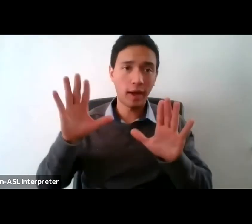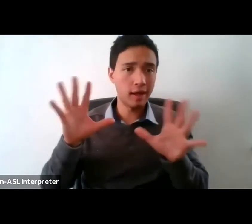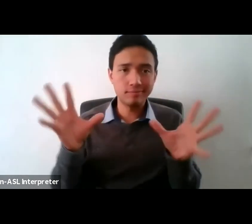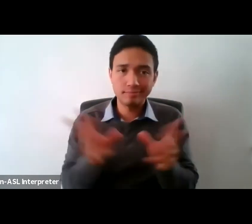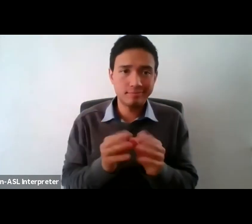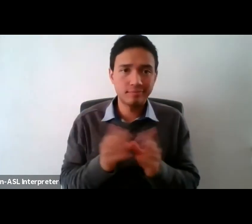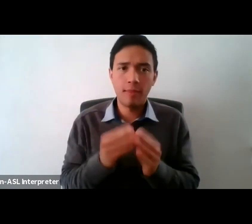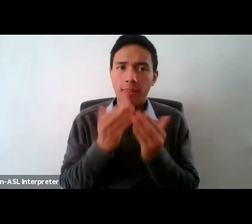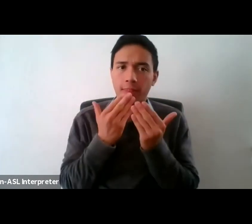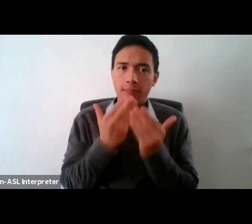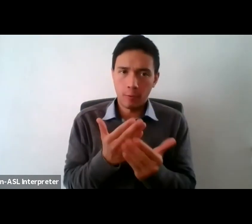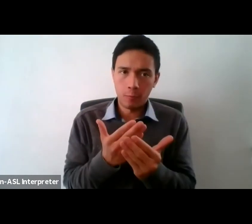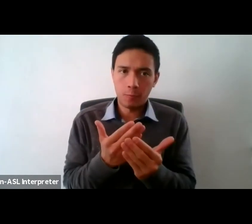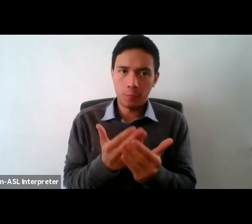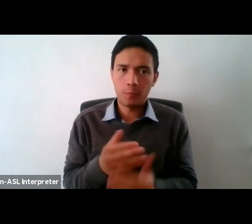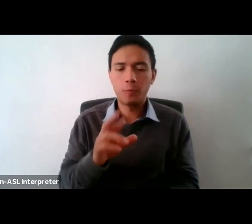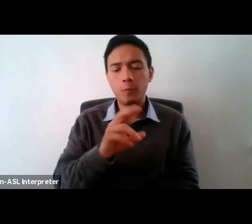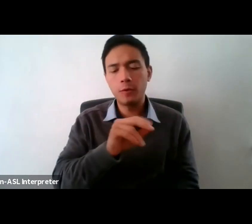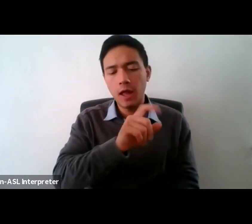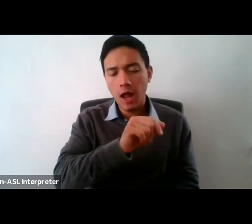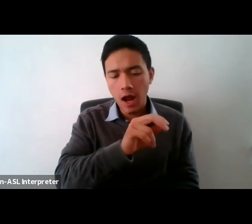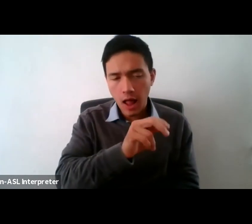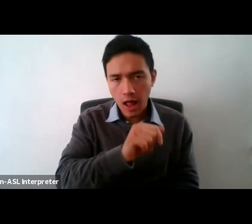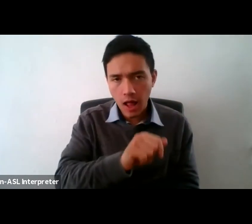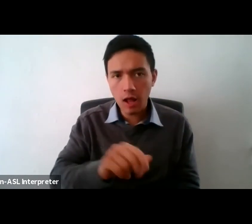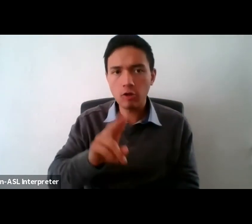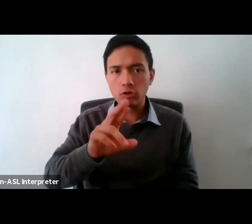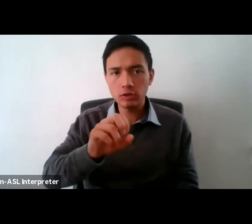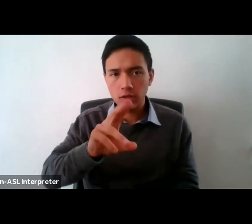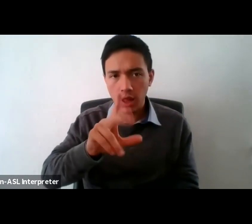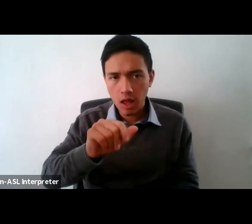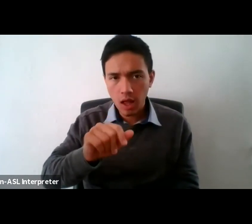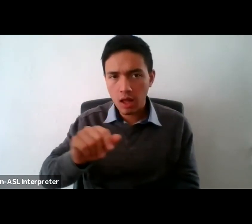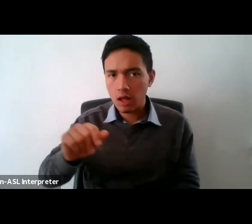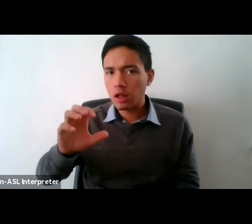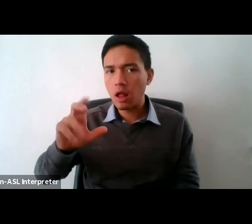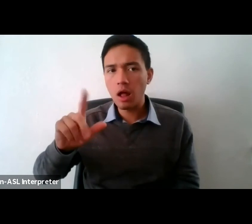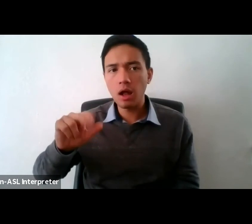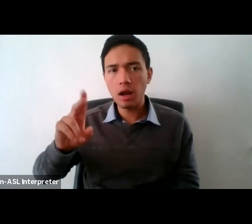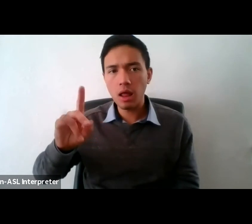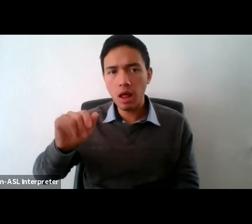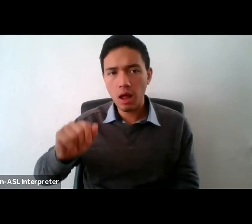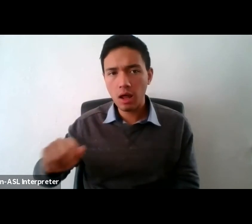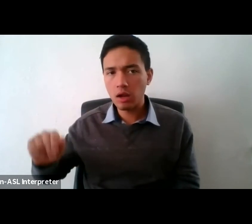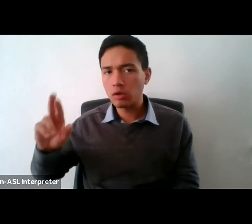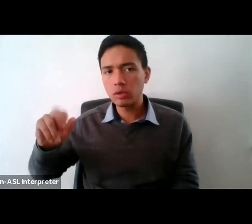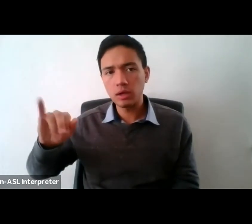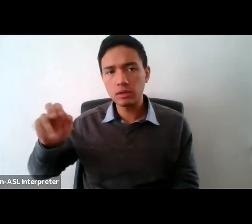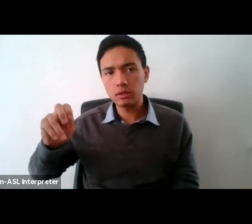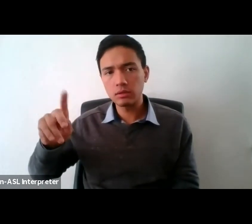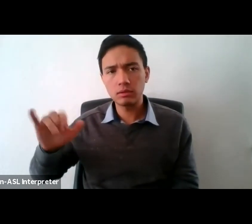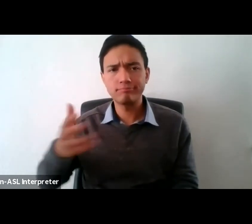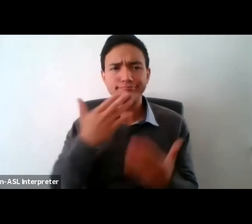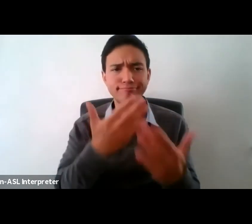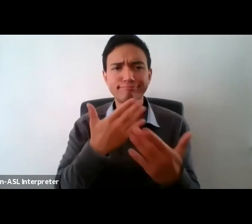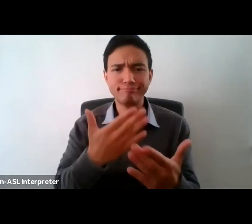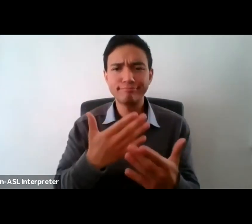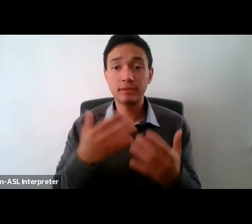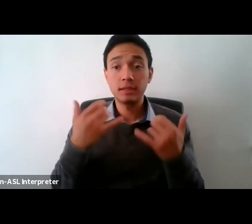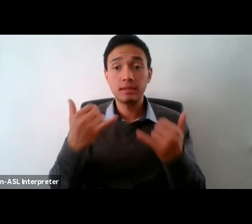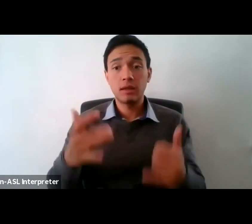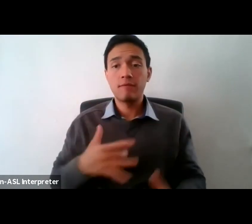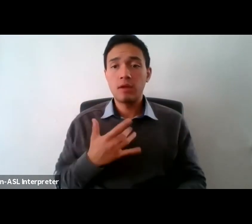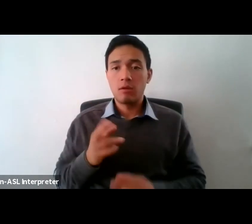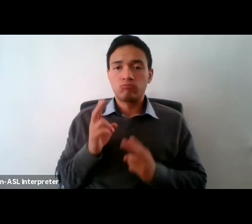So thank you, Roxana, Ursula, Claudia, and Rajendra. And now it is my distinct